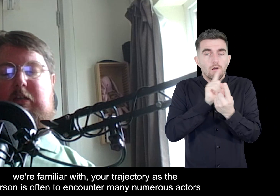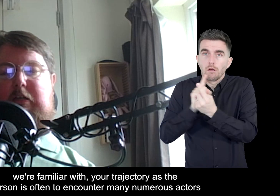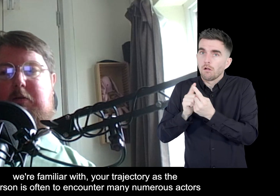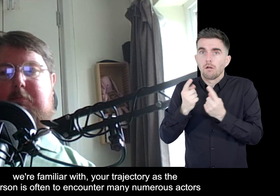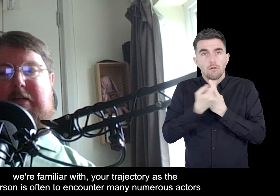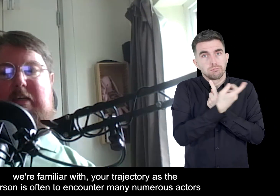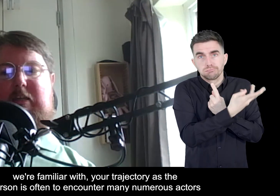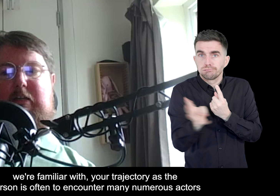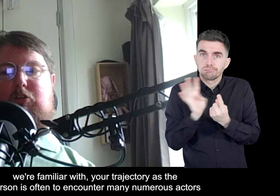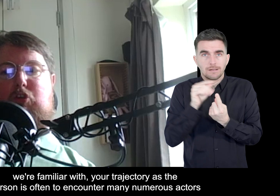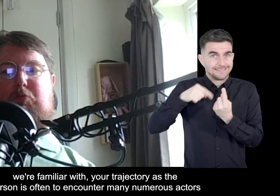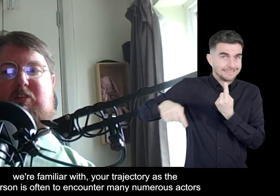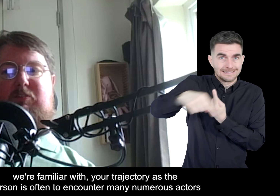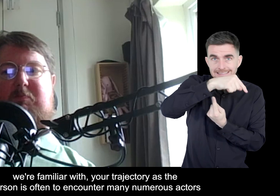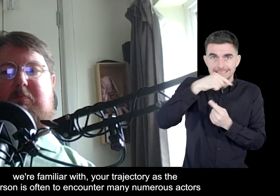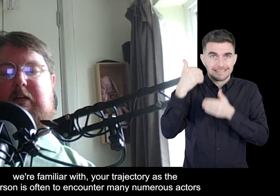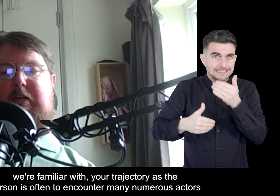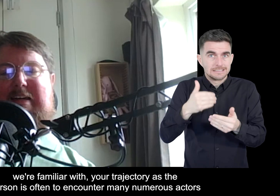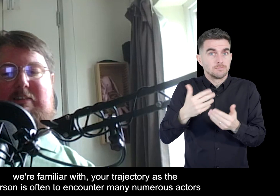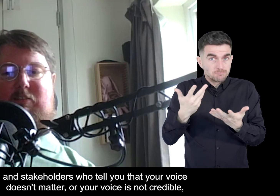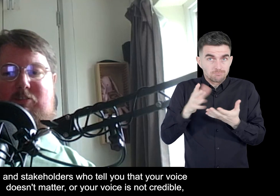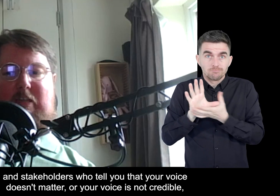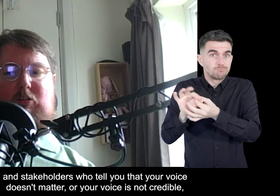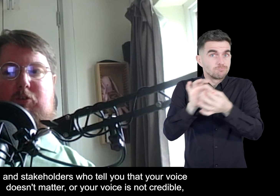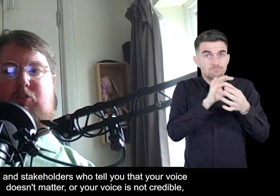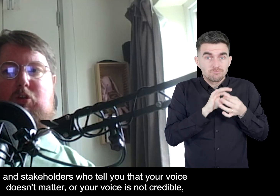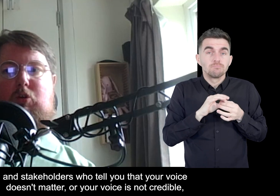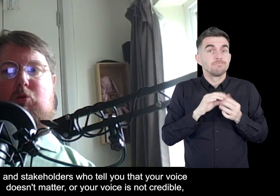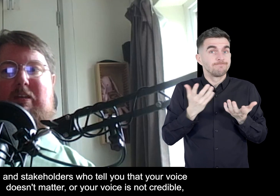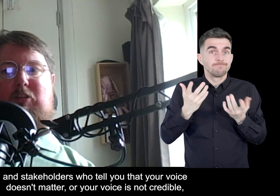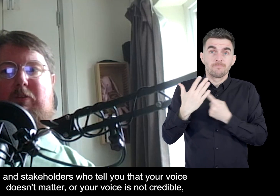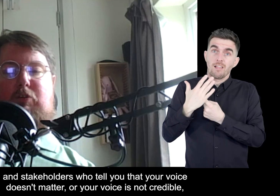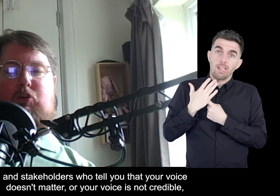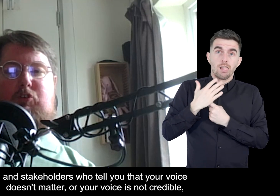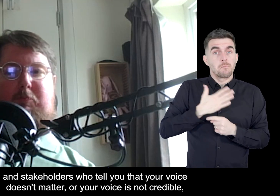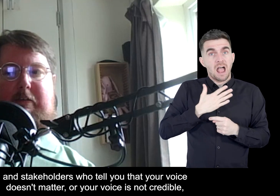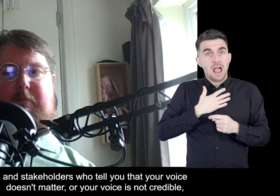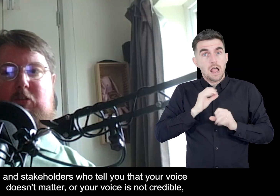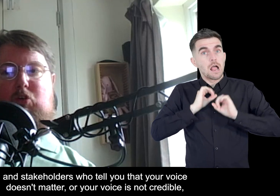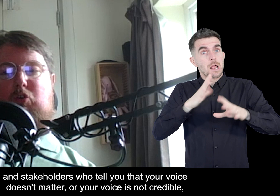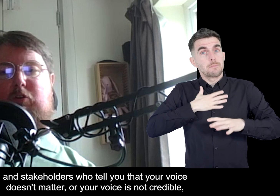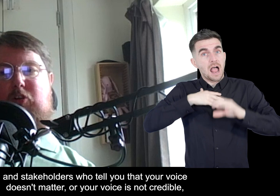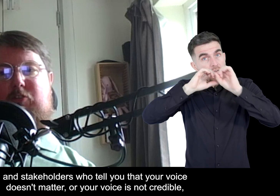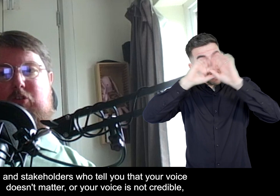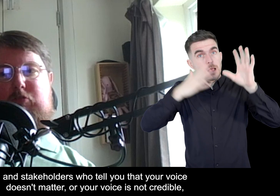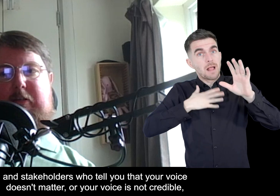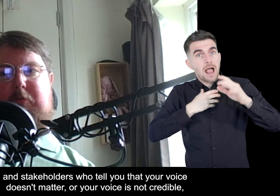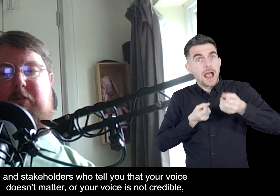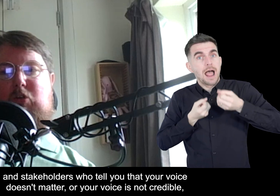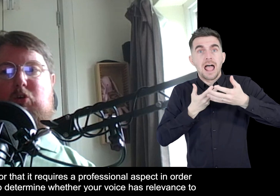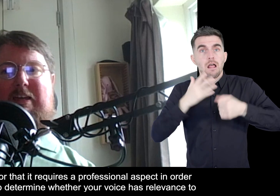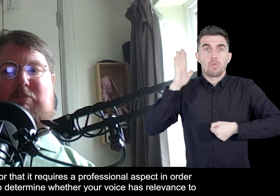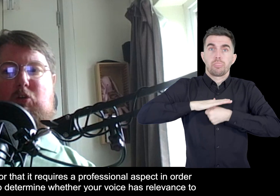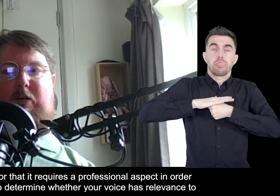encounter many numerous actors and stakeholders who tell you that your voice doesn't matter, or your voice is not